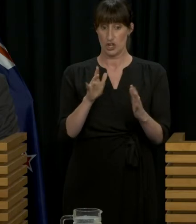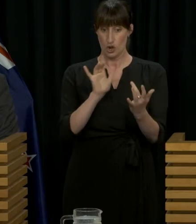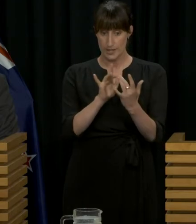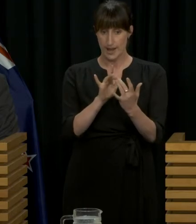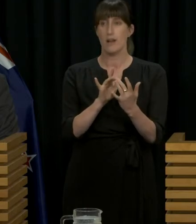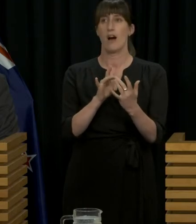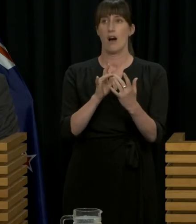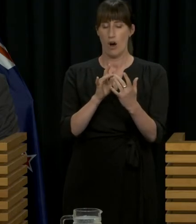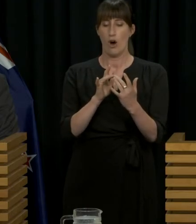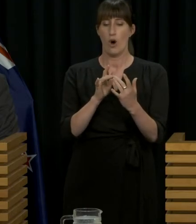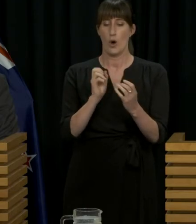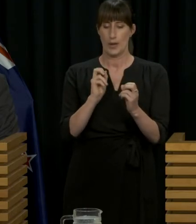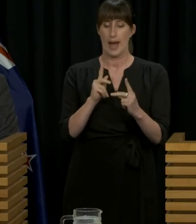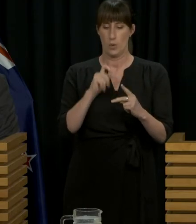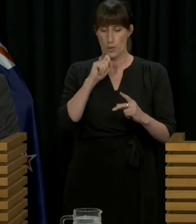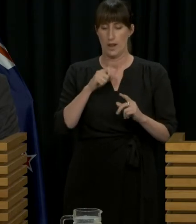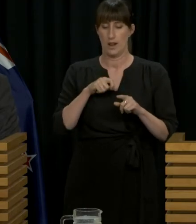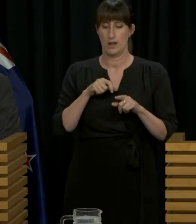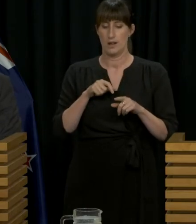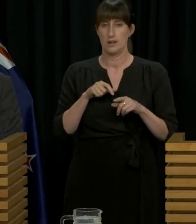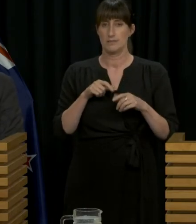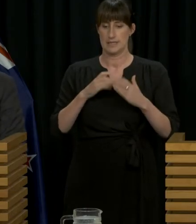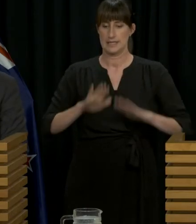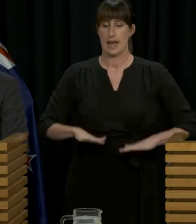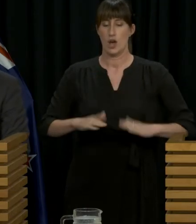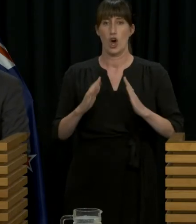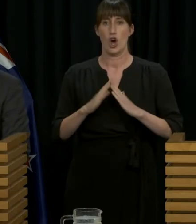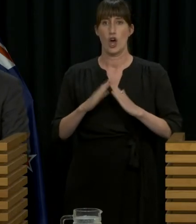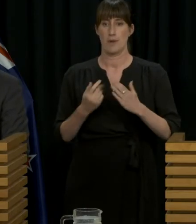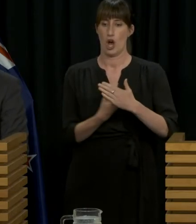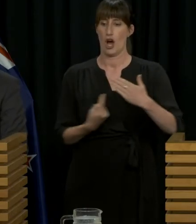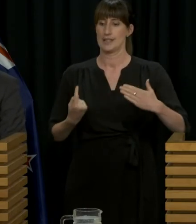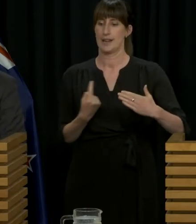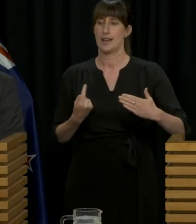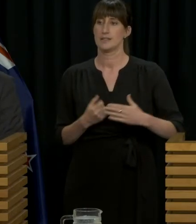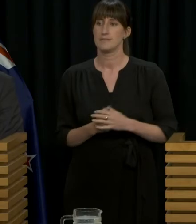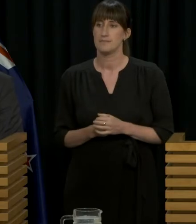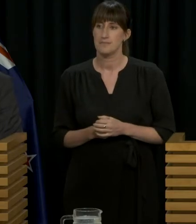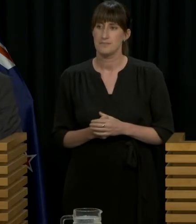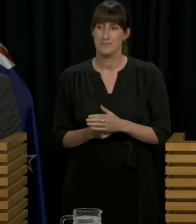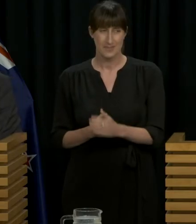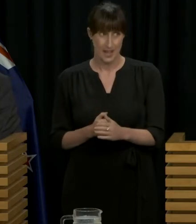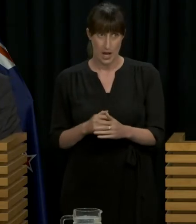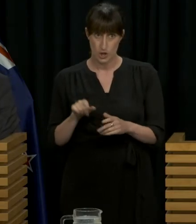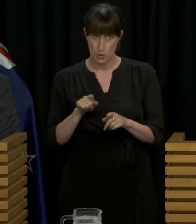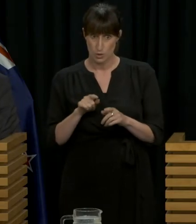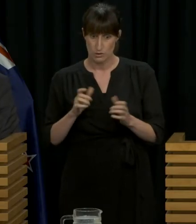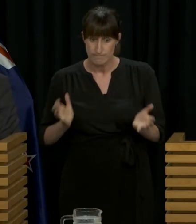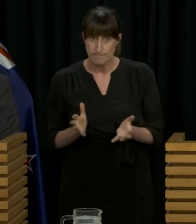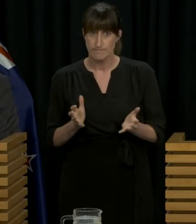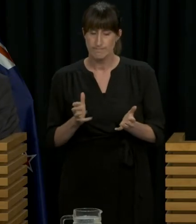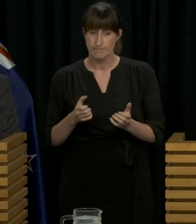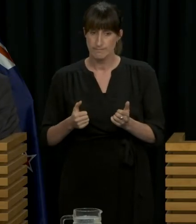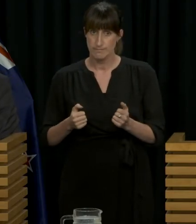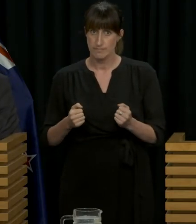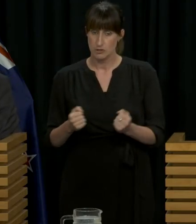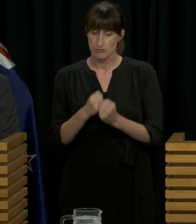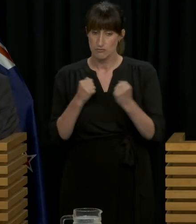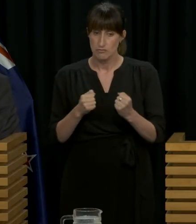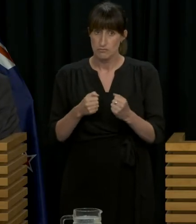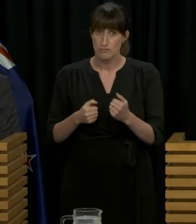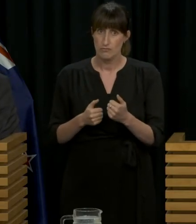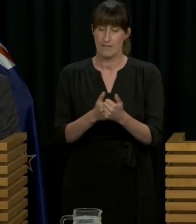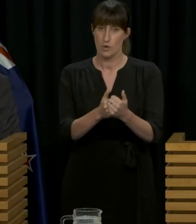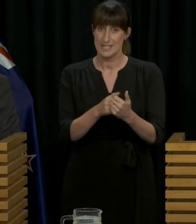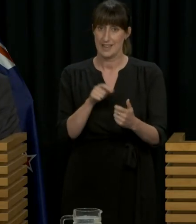they isolated and then were tested. Is that being reinforced? Because obviously this is a very high-risk group and they're being tested, and is that part of the